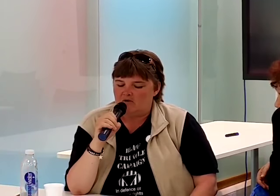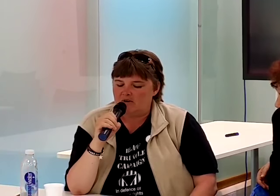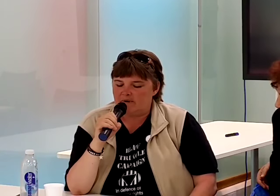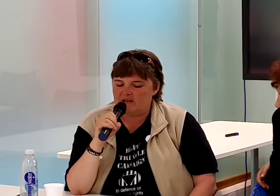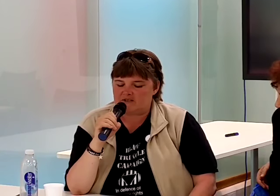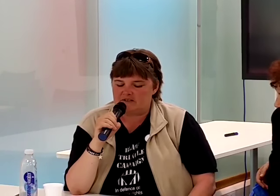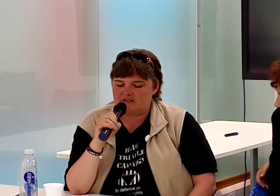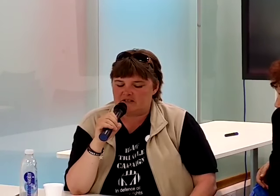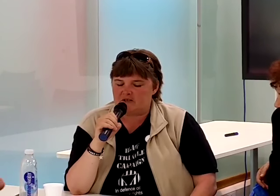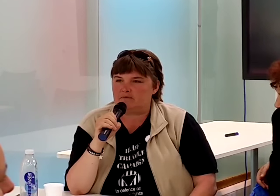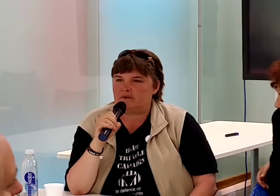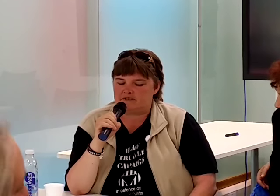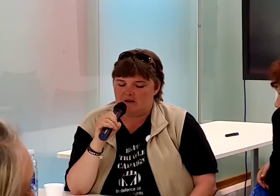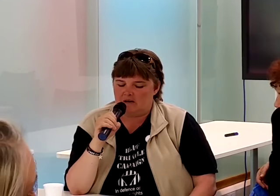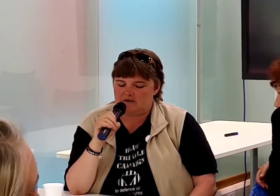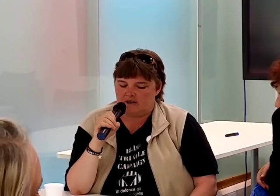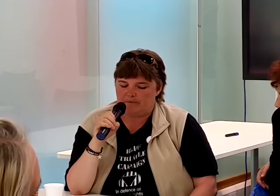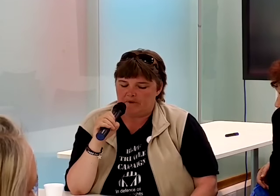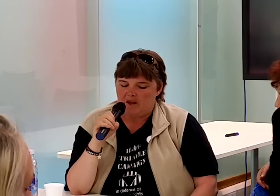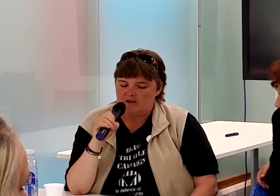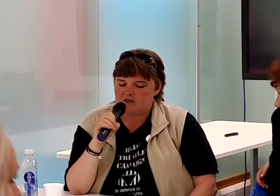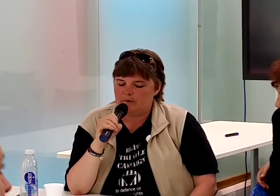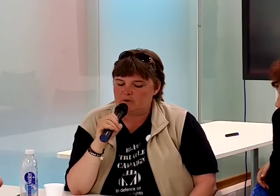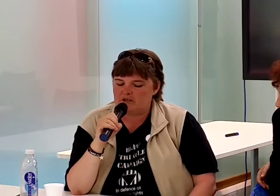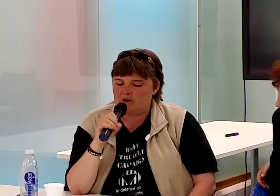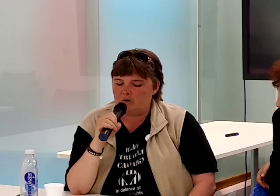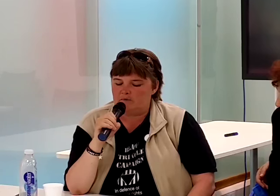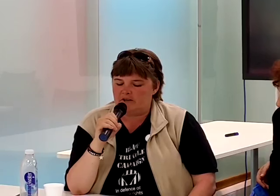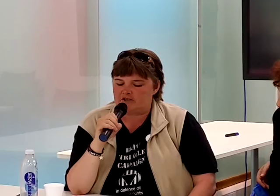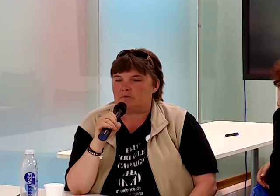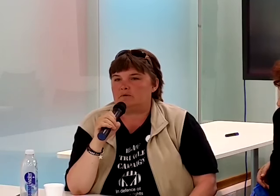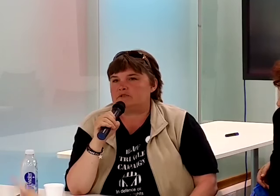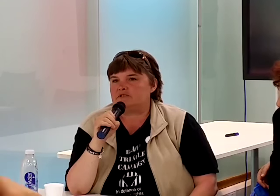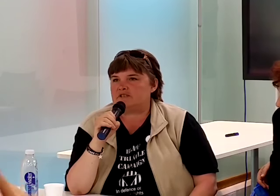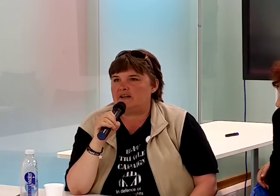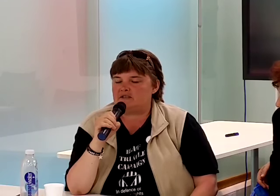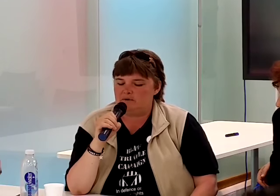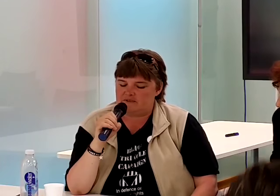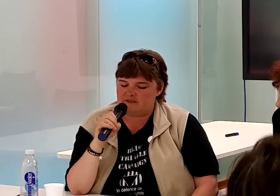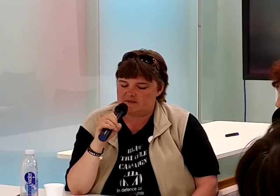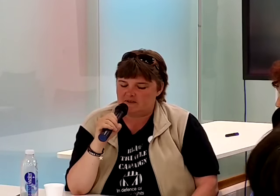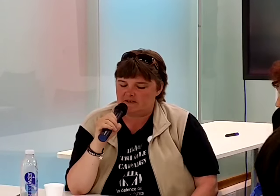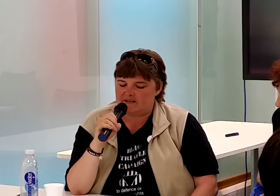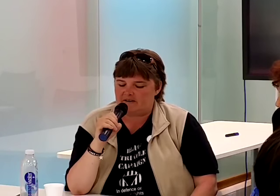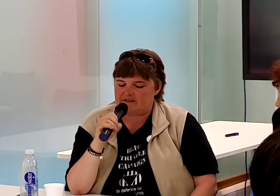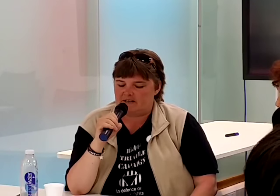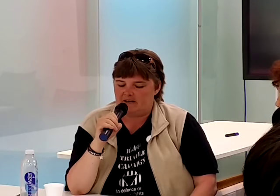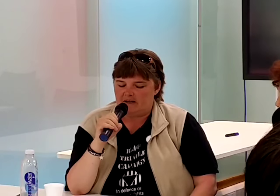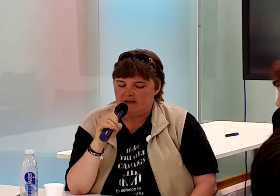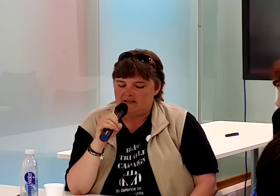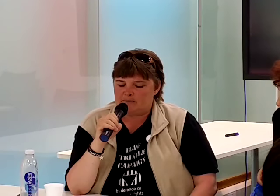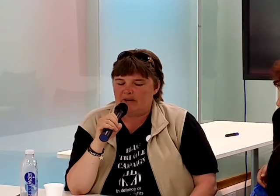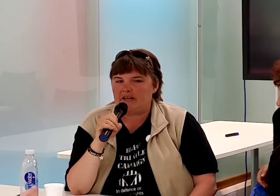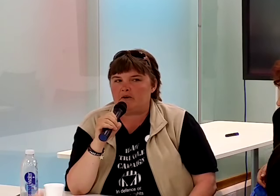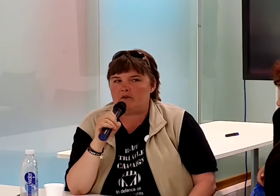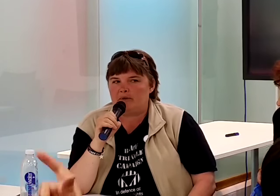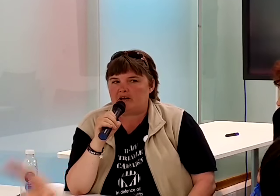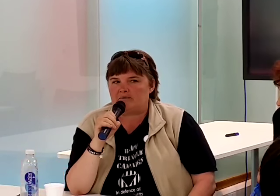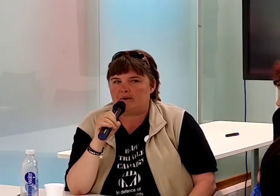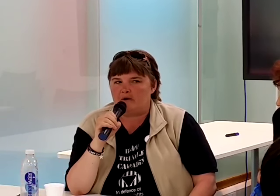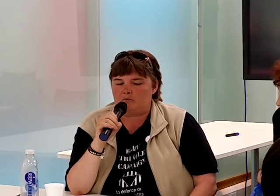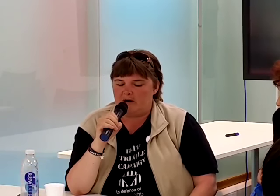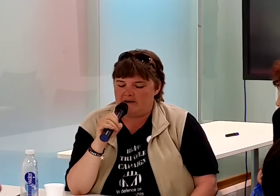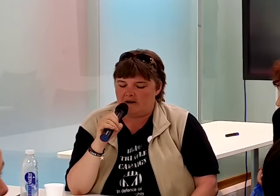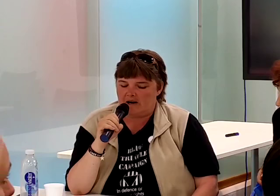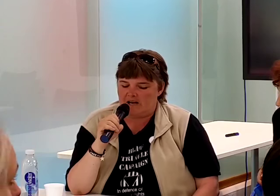ILF, reverse the decision for its closure, supporting Court Visual, standing with us in solidarity, speaking